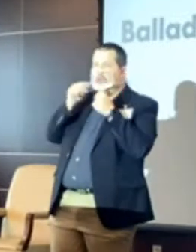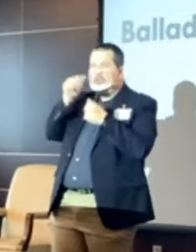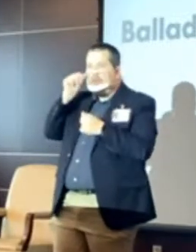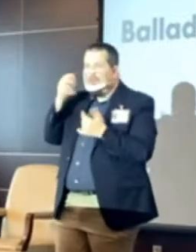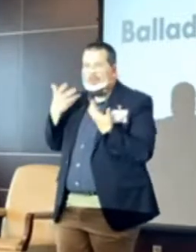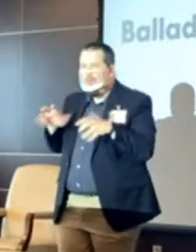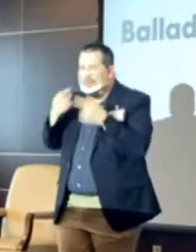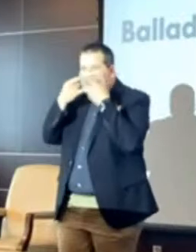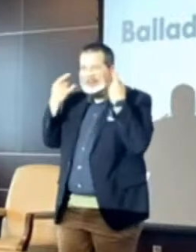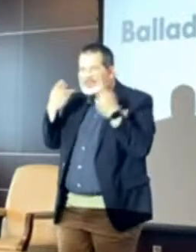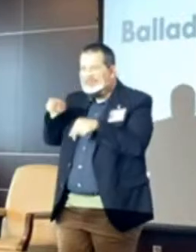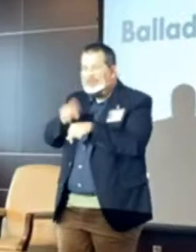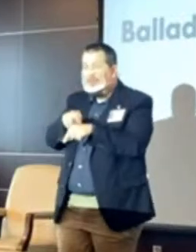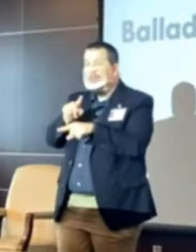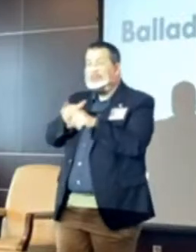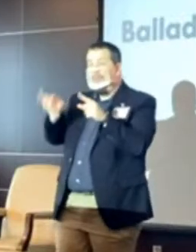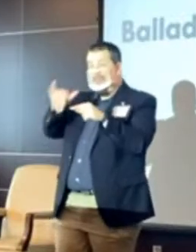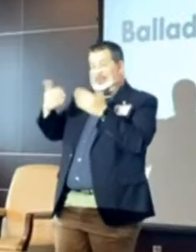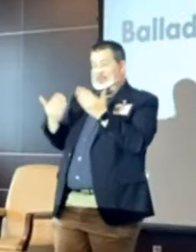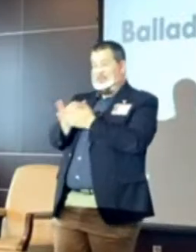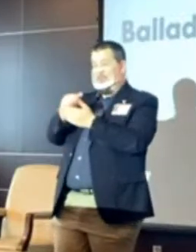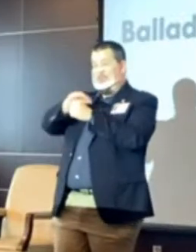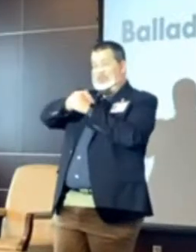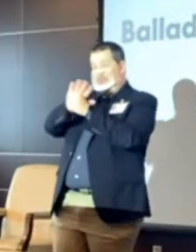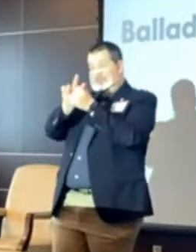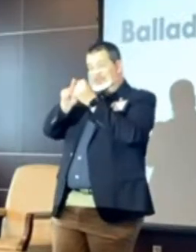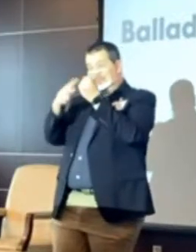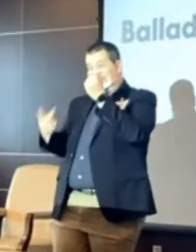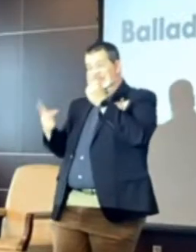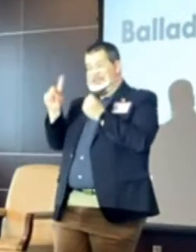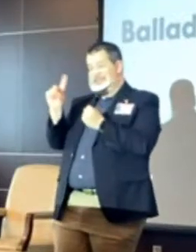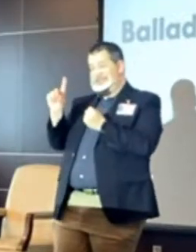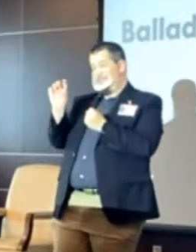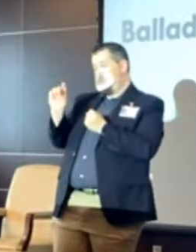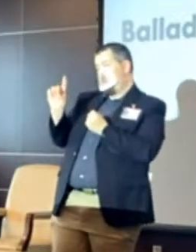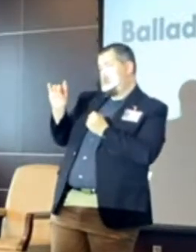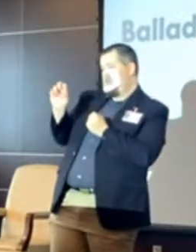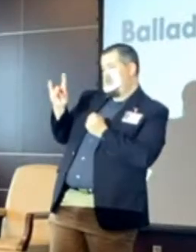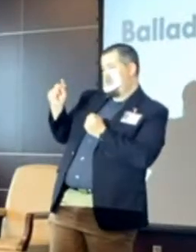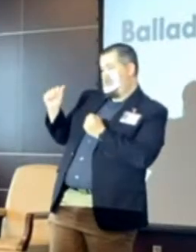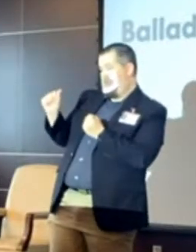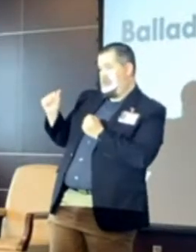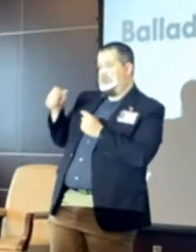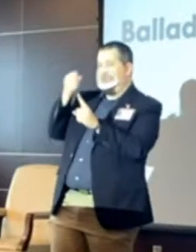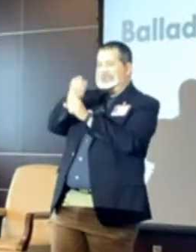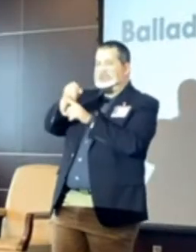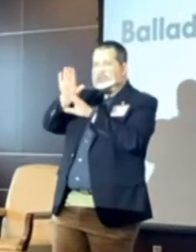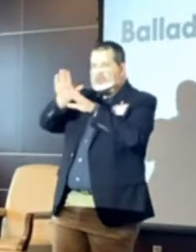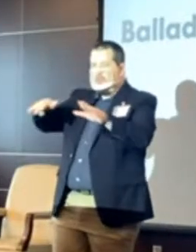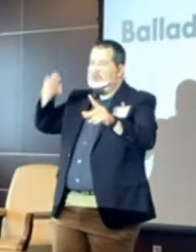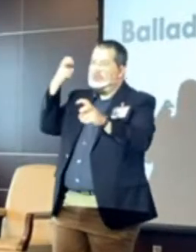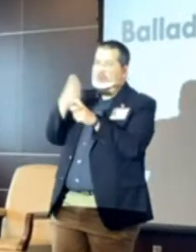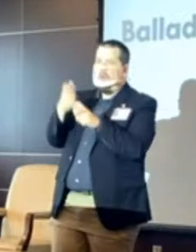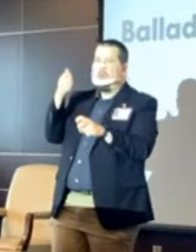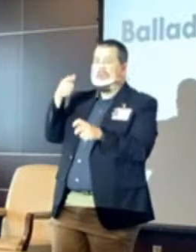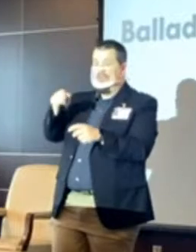either. But the Delta variant is hitting kids more, and it's hitting them harder. And this virus has the